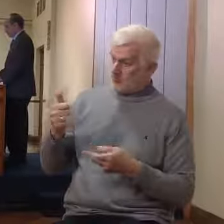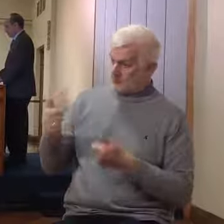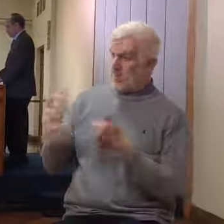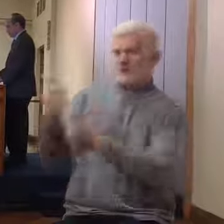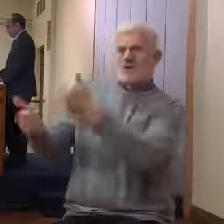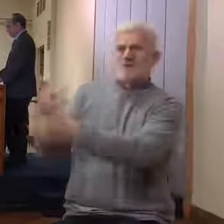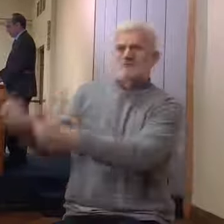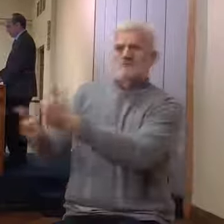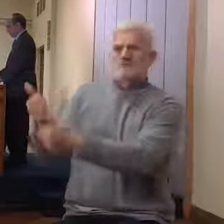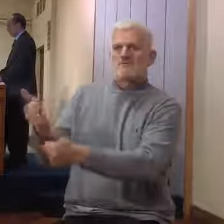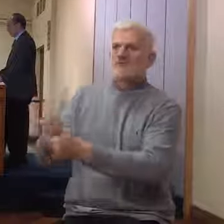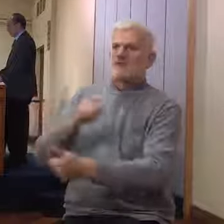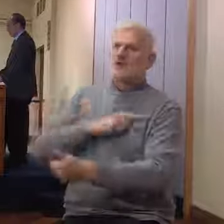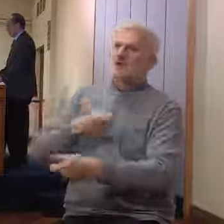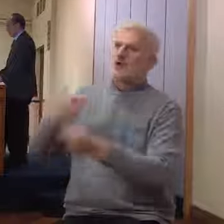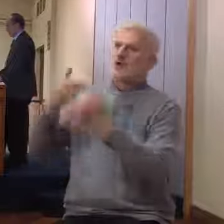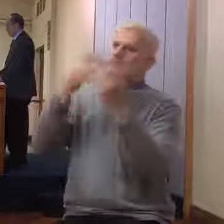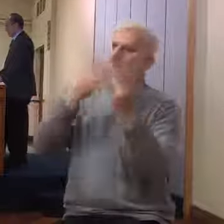that do it.